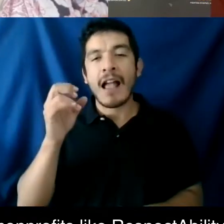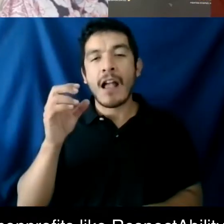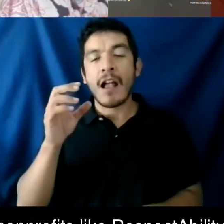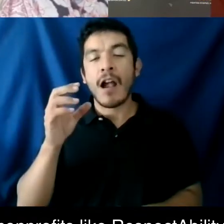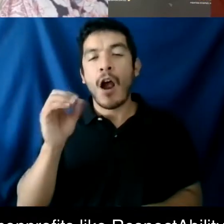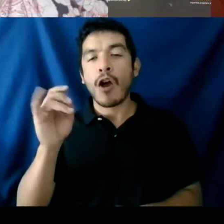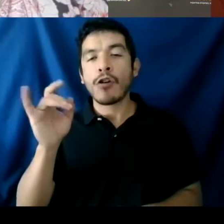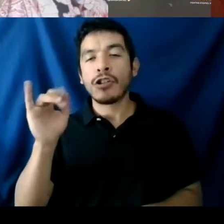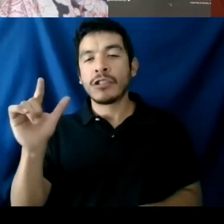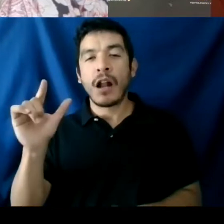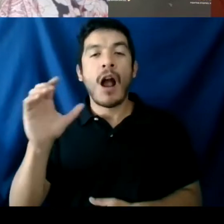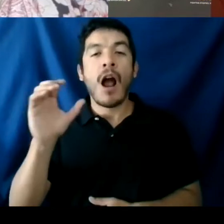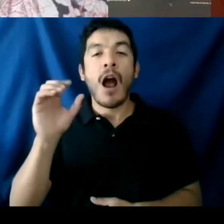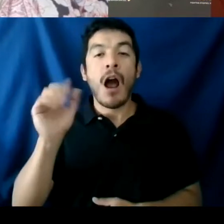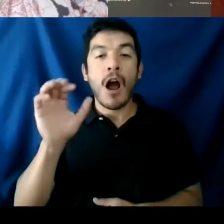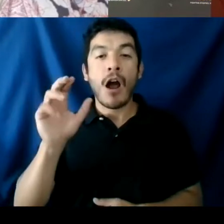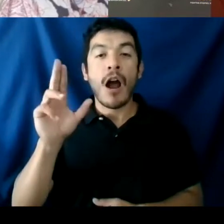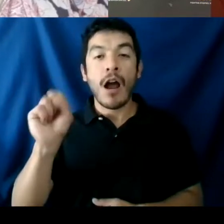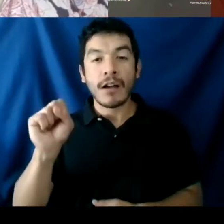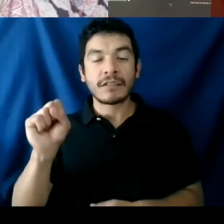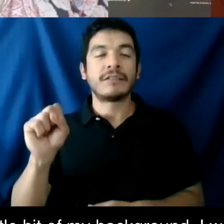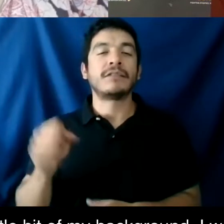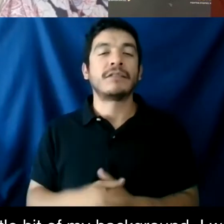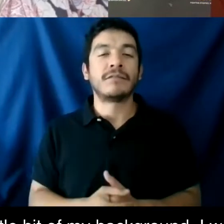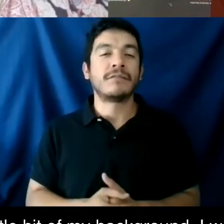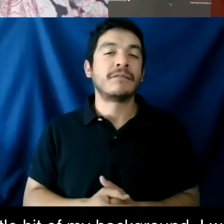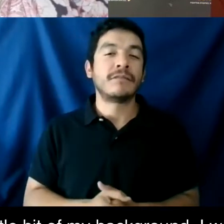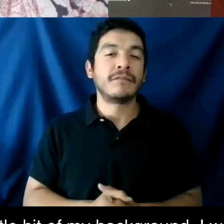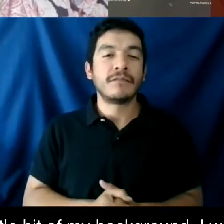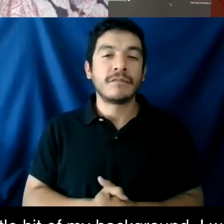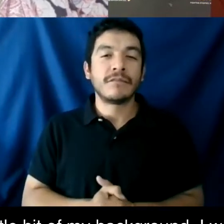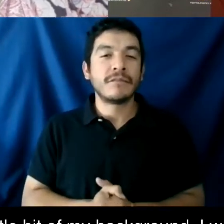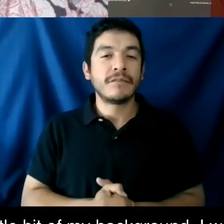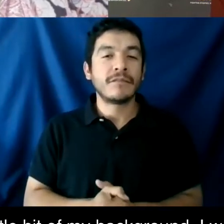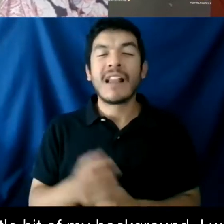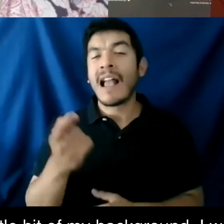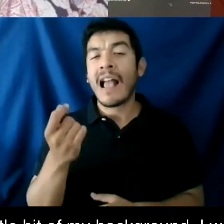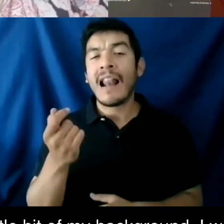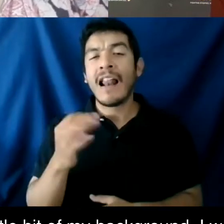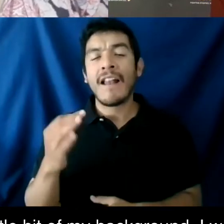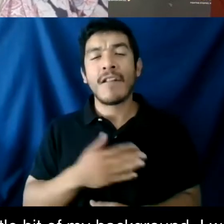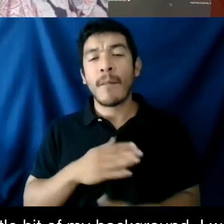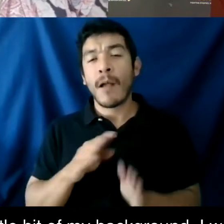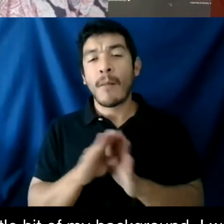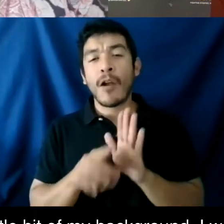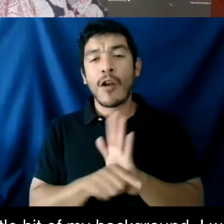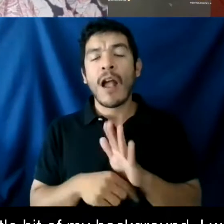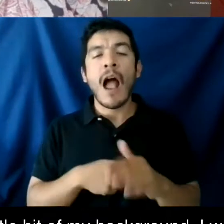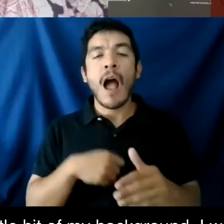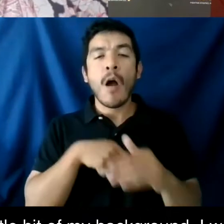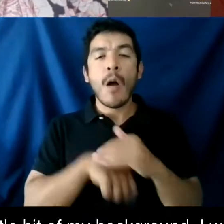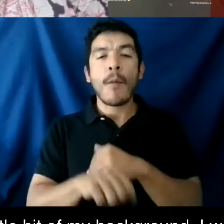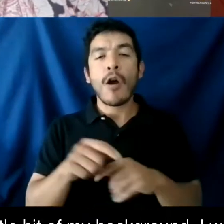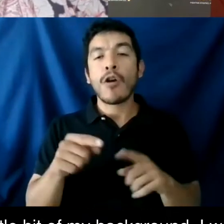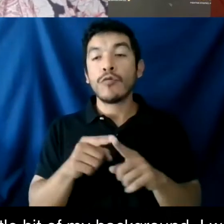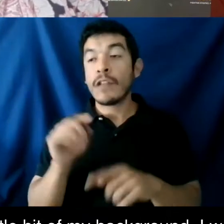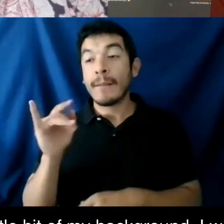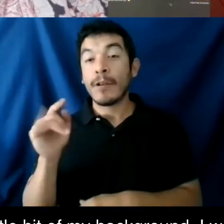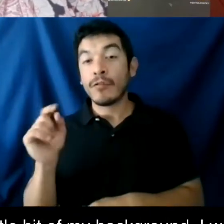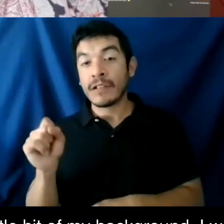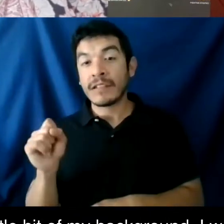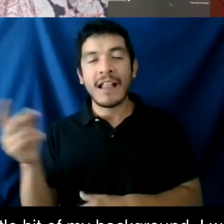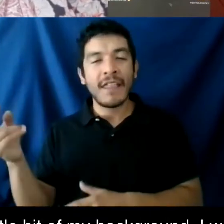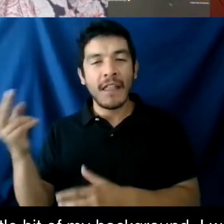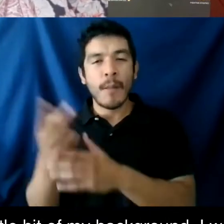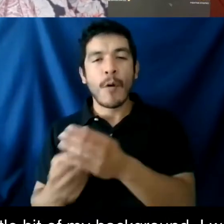Caucus Institute. Um, and a little bit of my background. I was born to immigrants. They